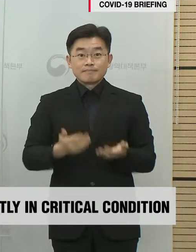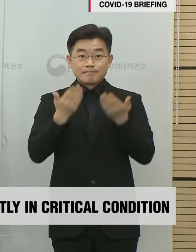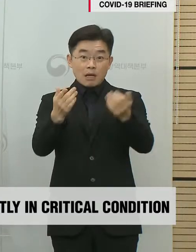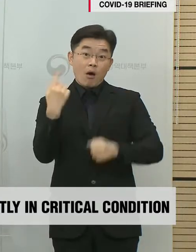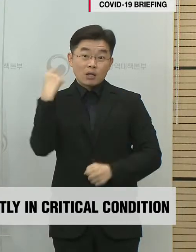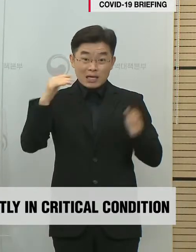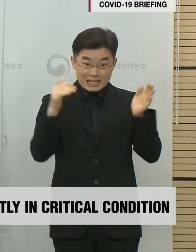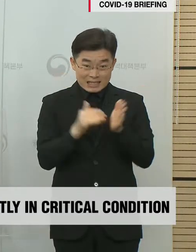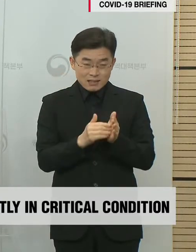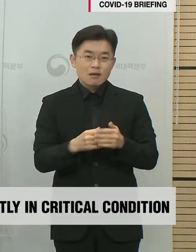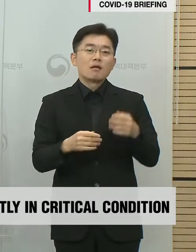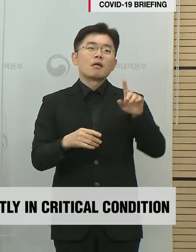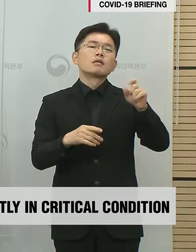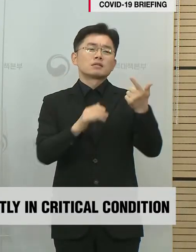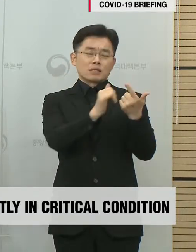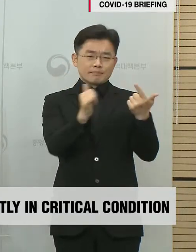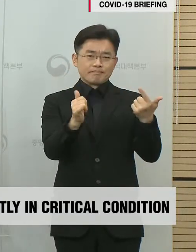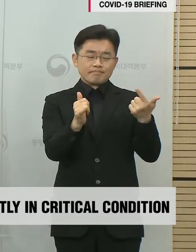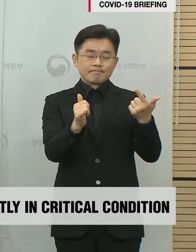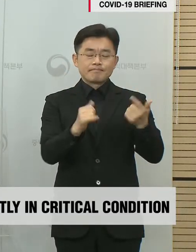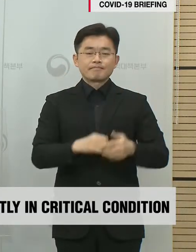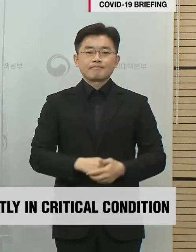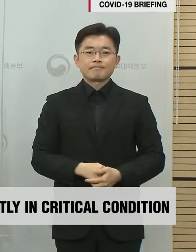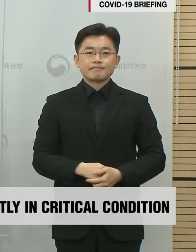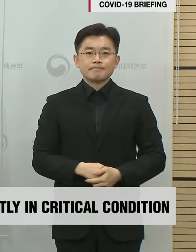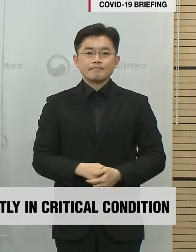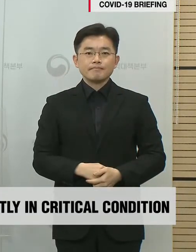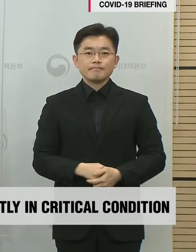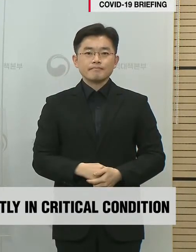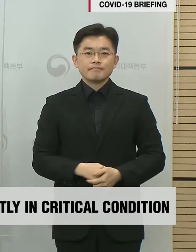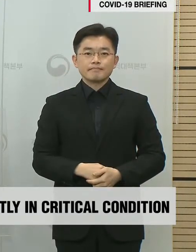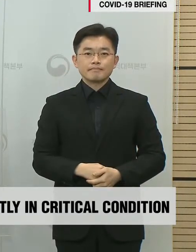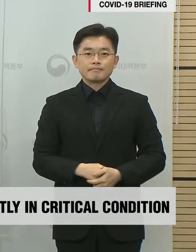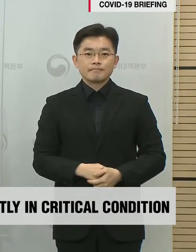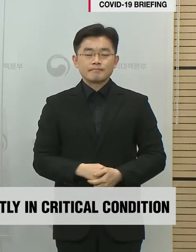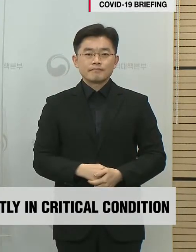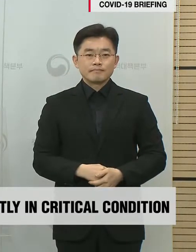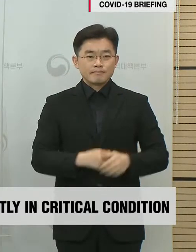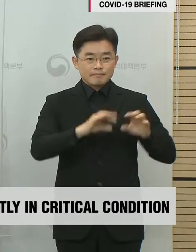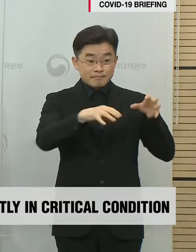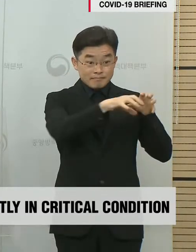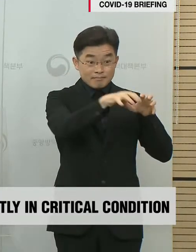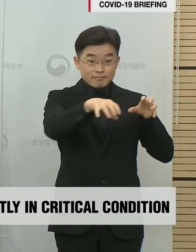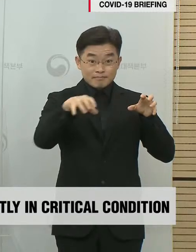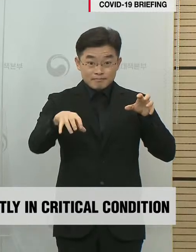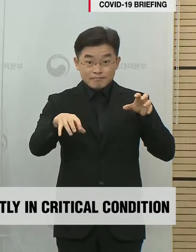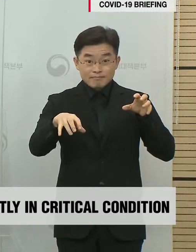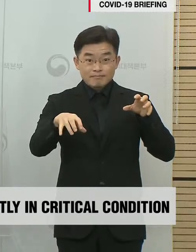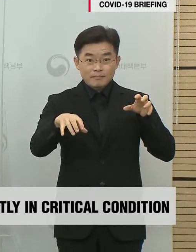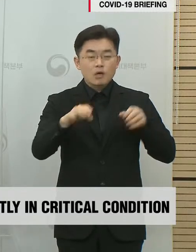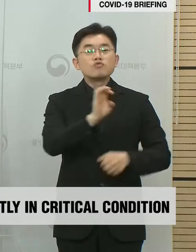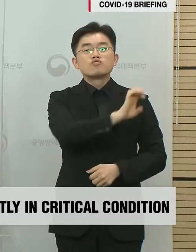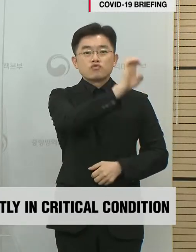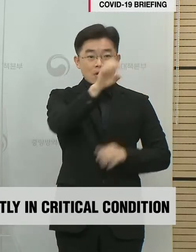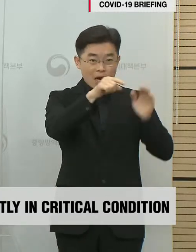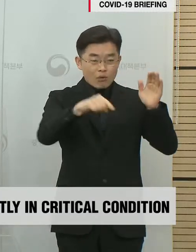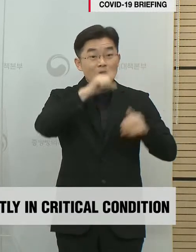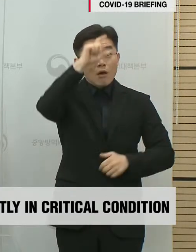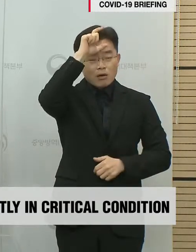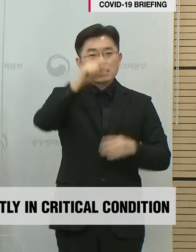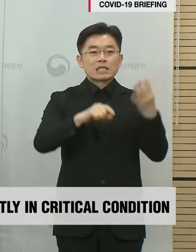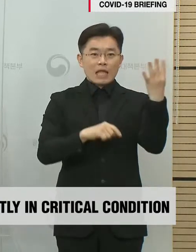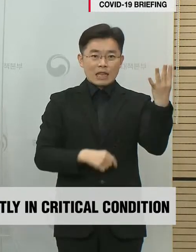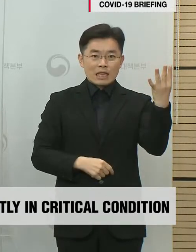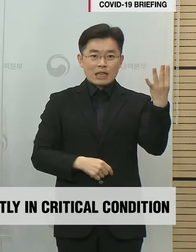we had a total of 16 new imported cases from abroad. And as for the countries, we have